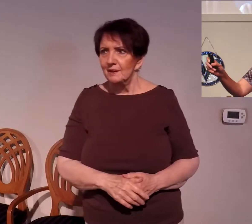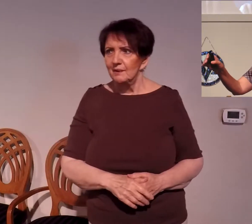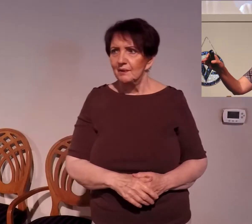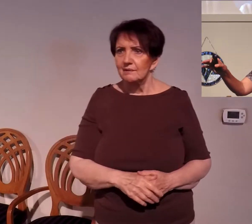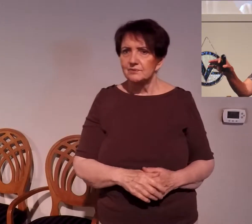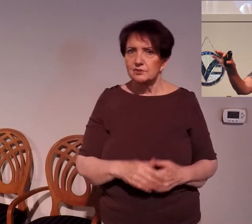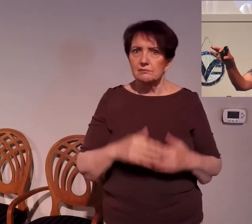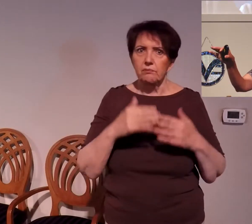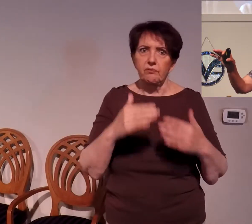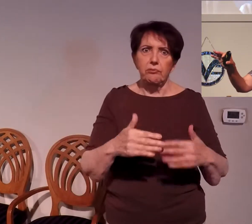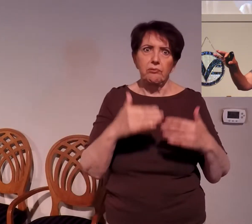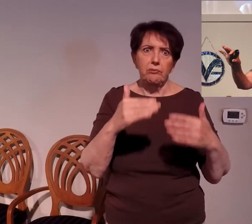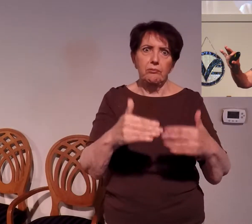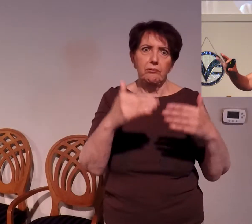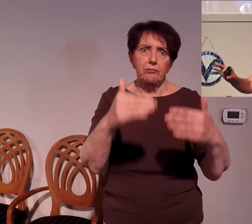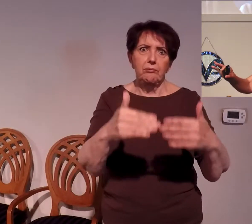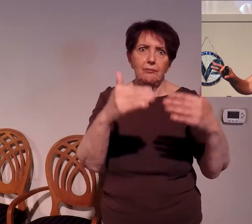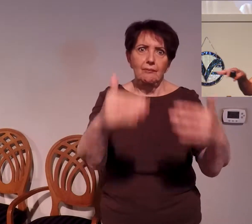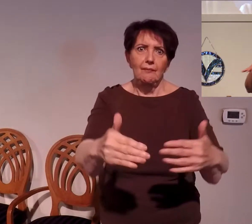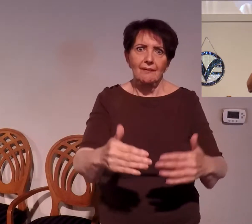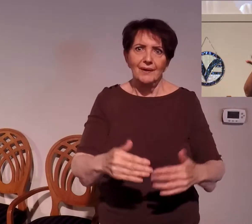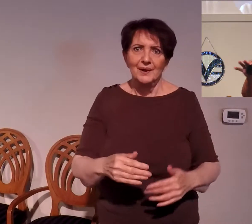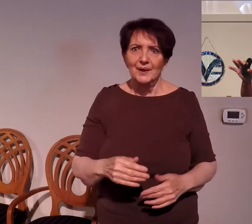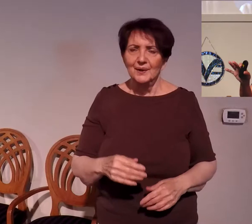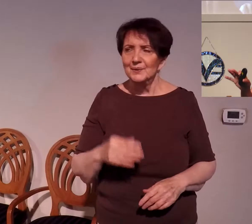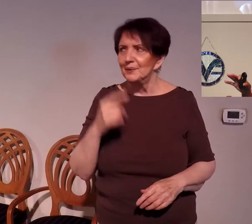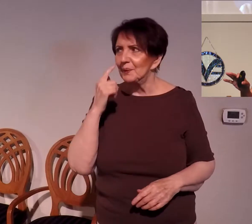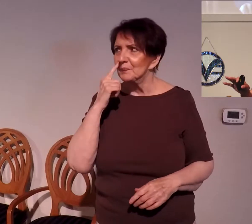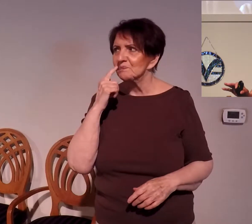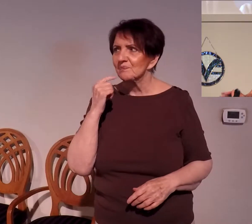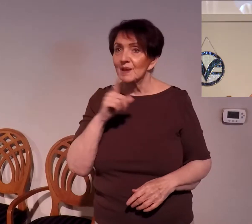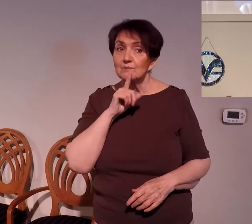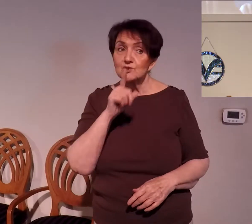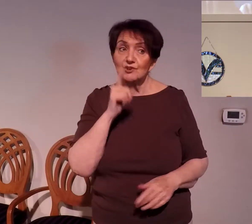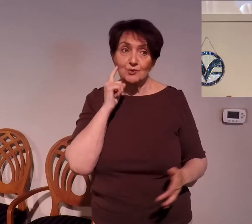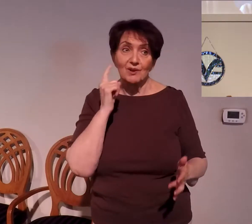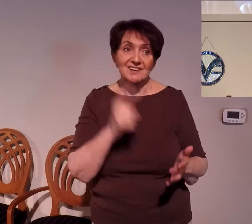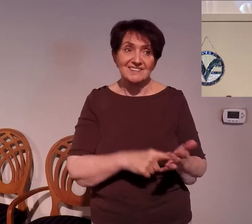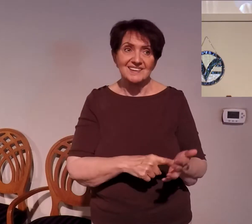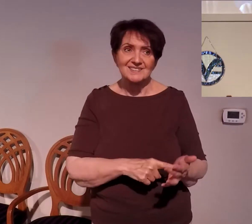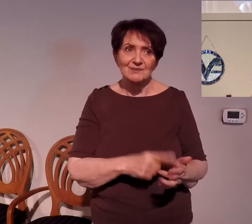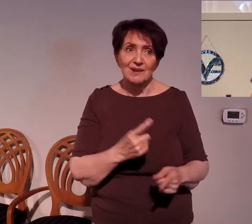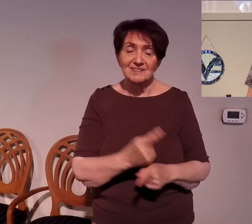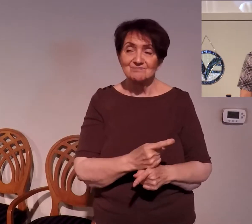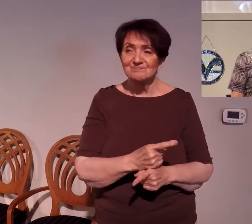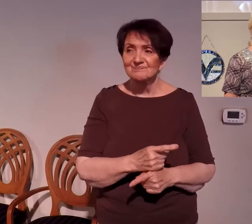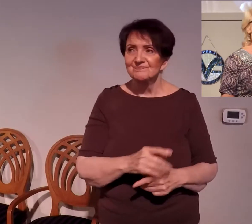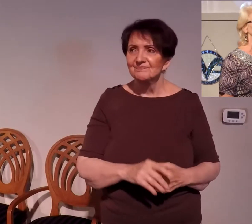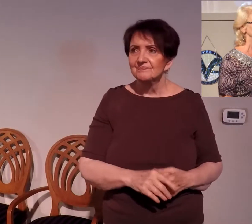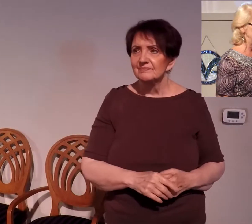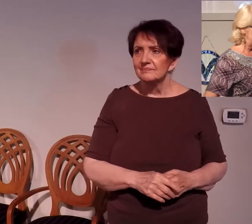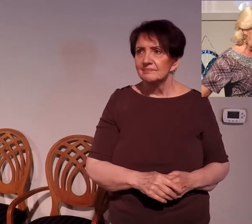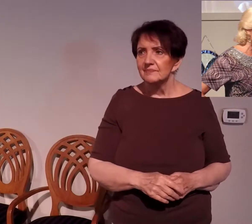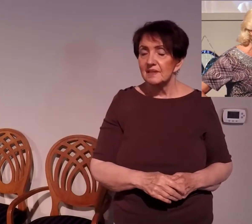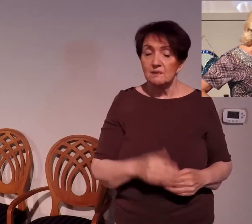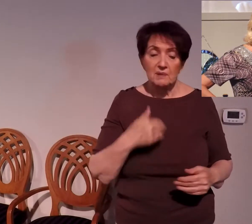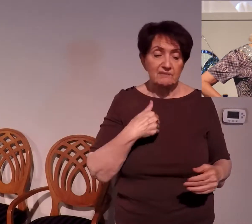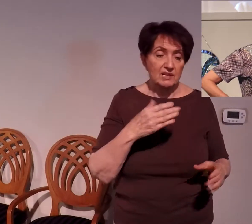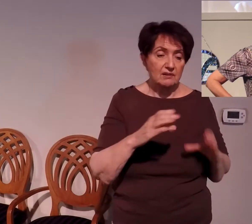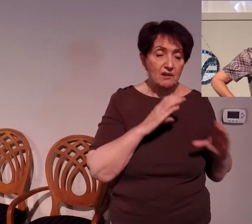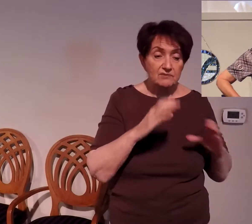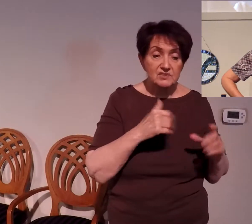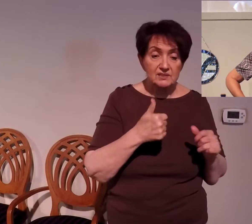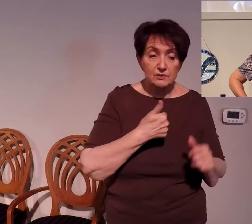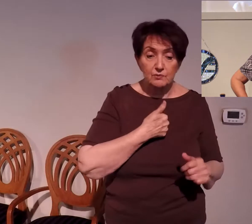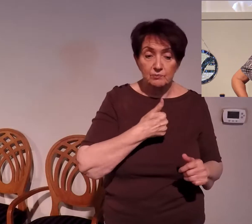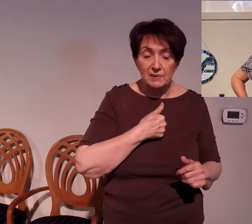On and on and on it went. I will not belabor it. I'm sure you recognize it, right? And then I'm having the conversation with myself about